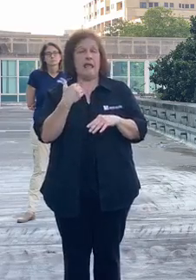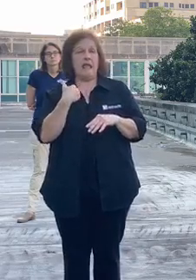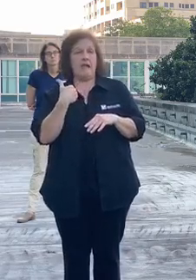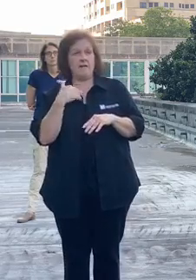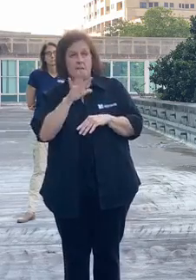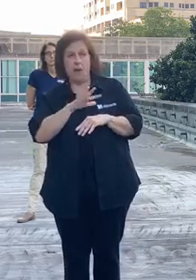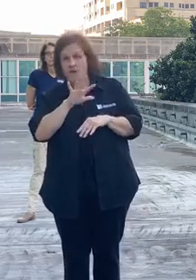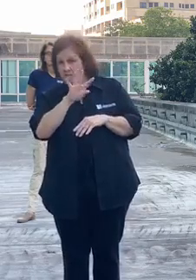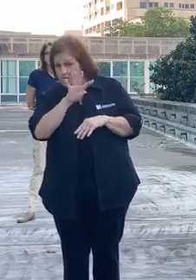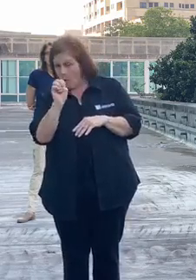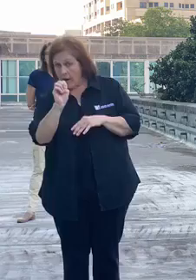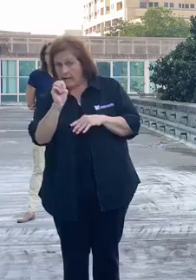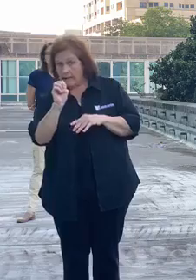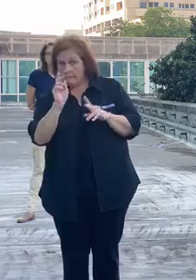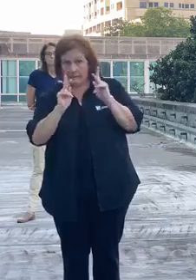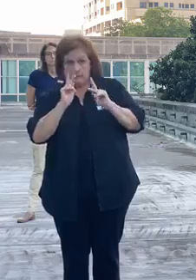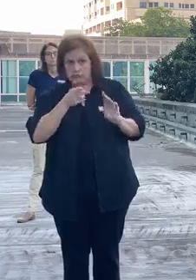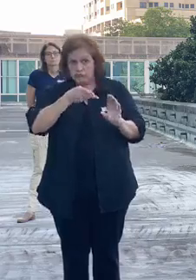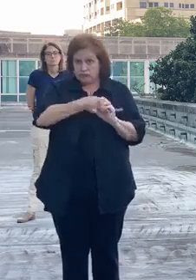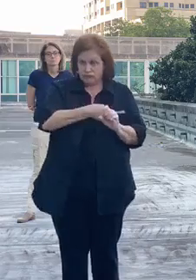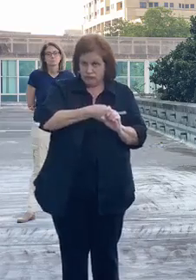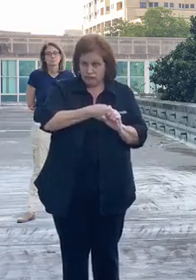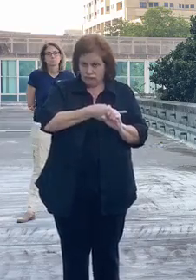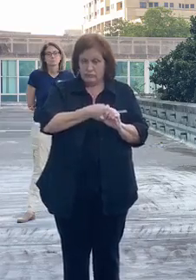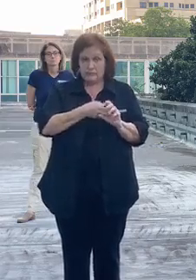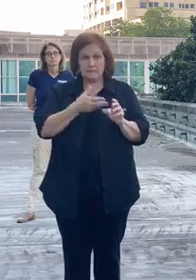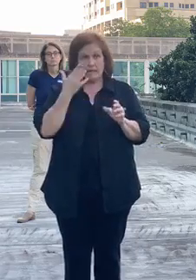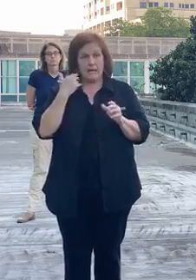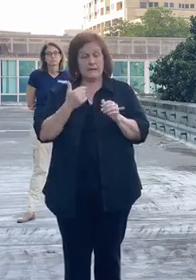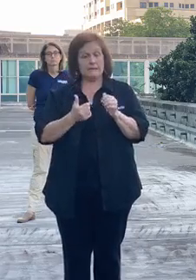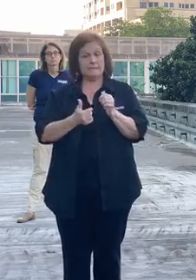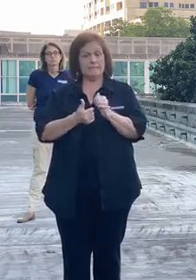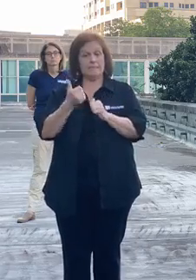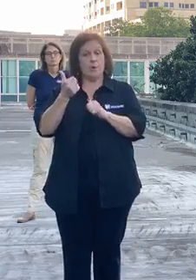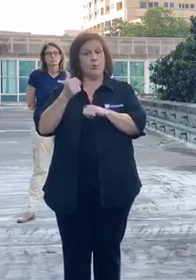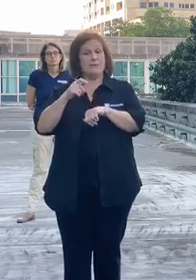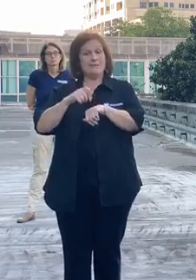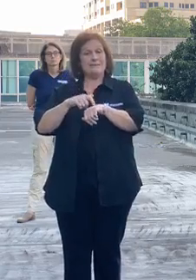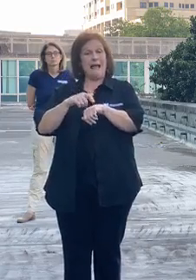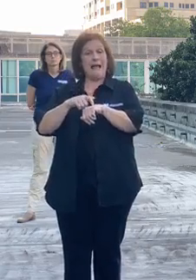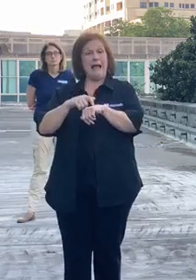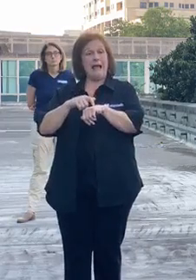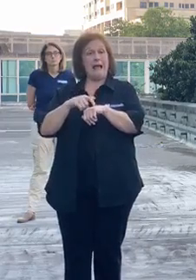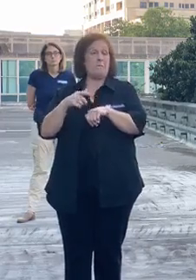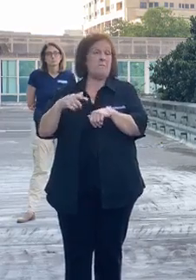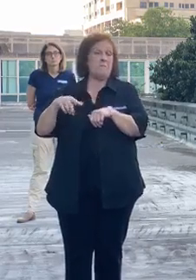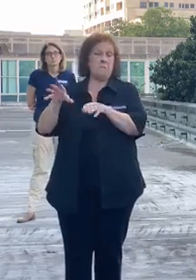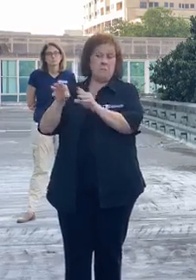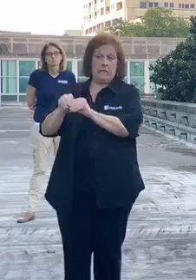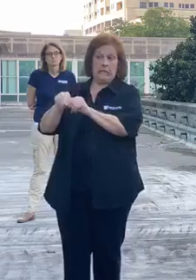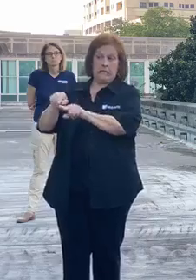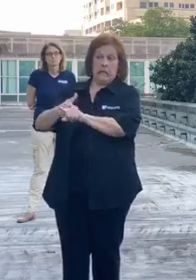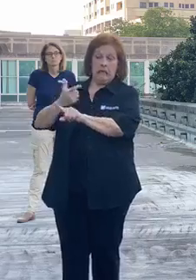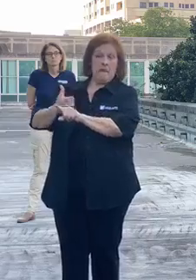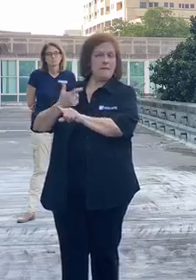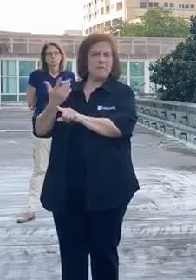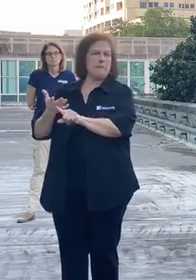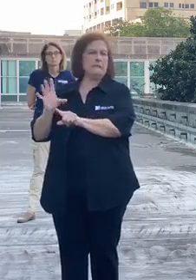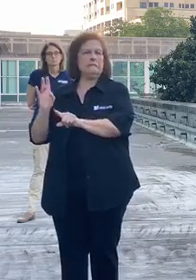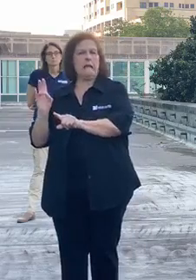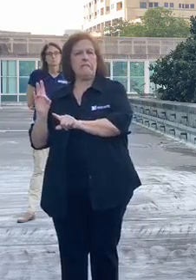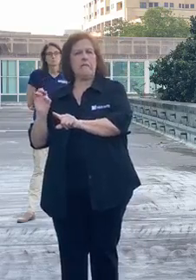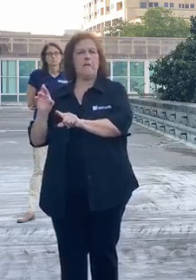40 participants, which was a big deal because in a usual setting in the neighborhood, we may get about 7 to 8